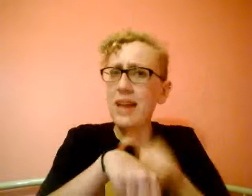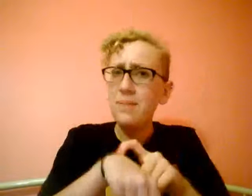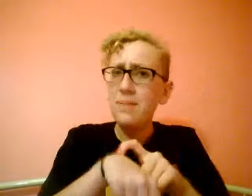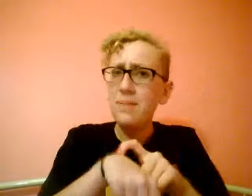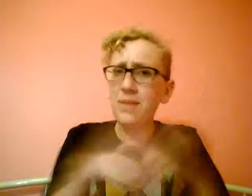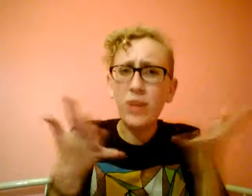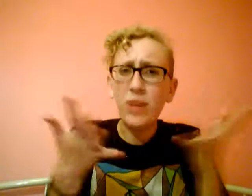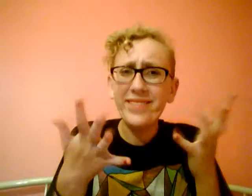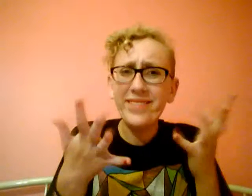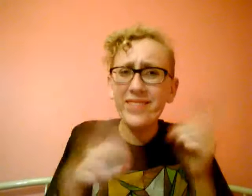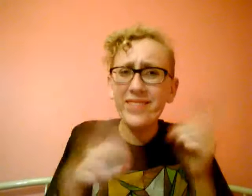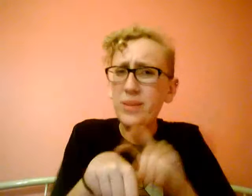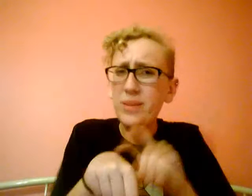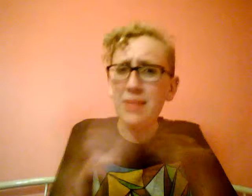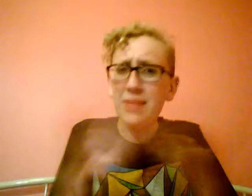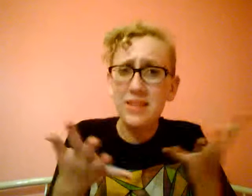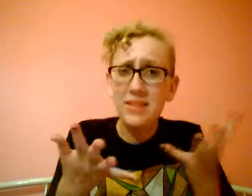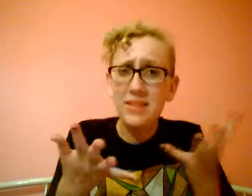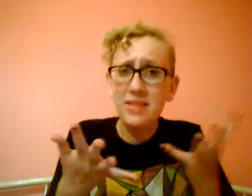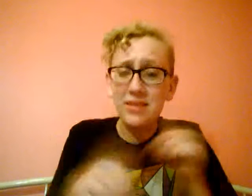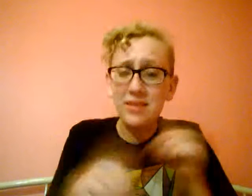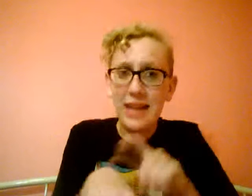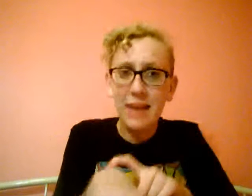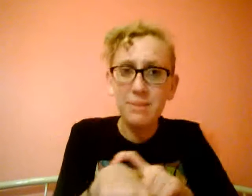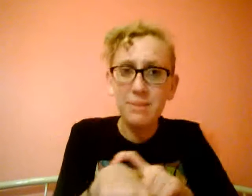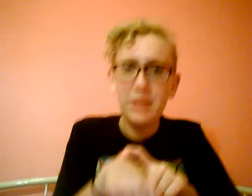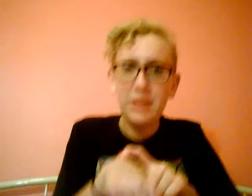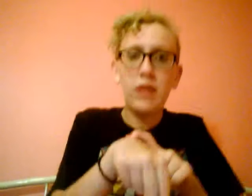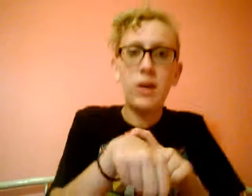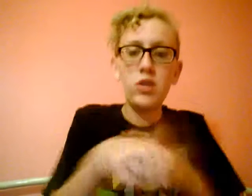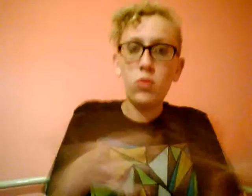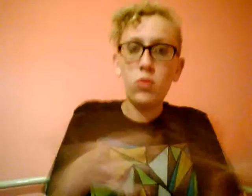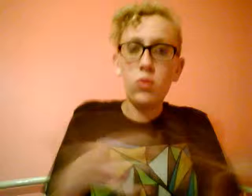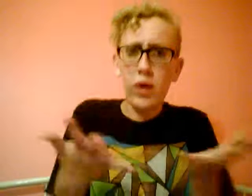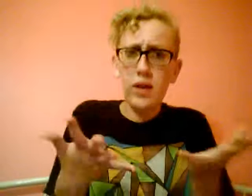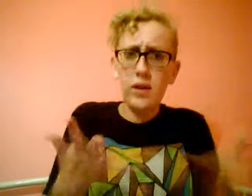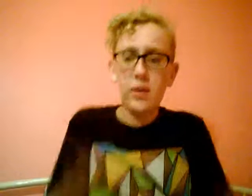time, what? What time is it? Time, point at a watch, what?